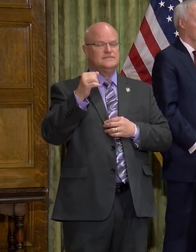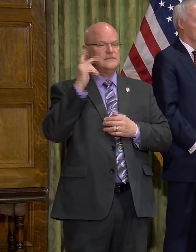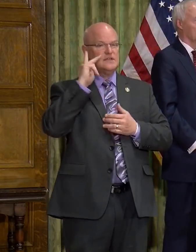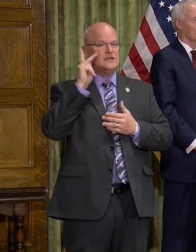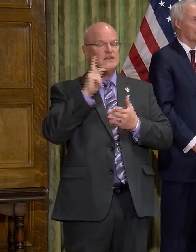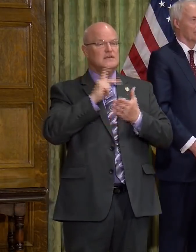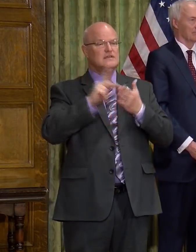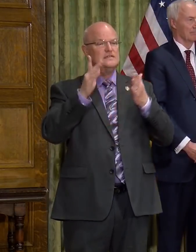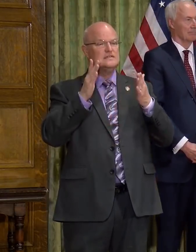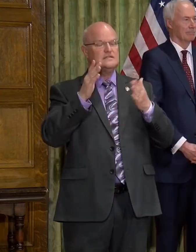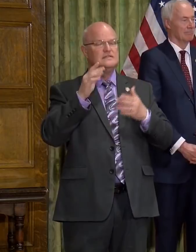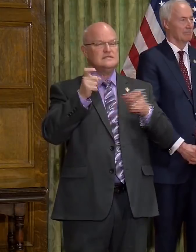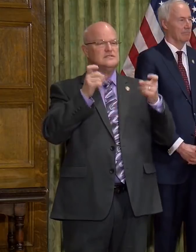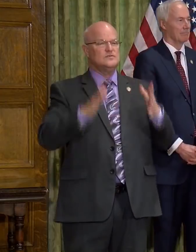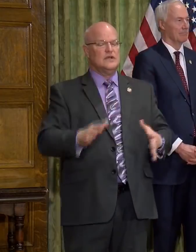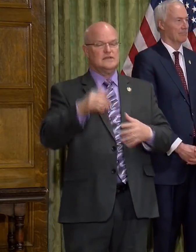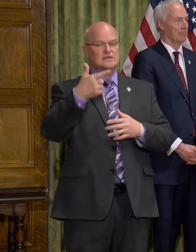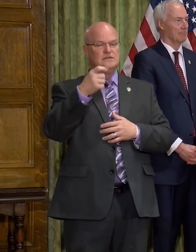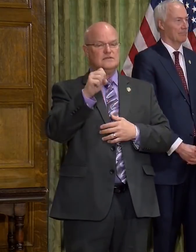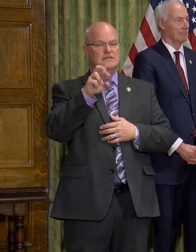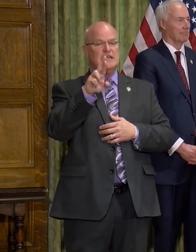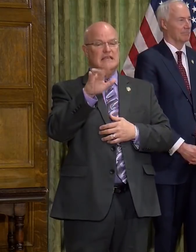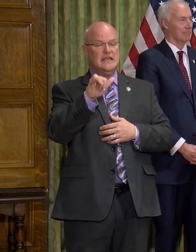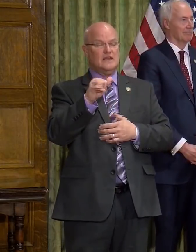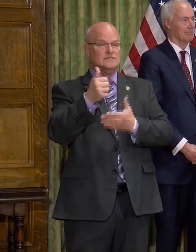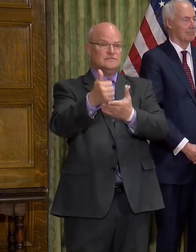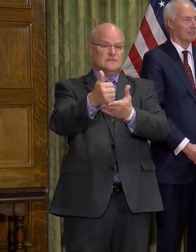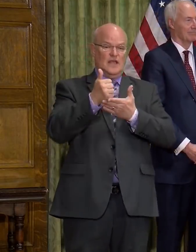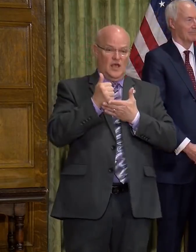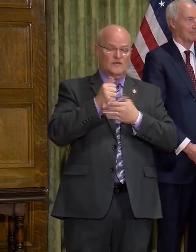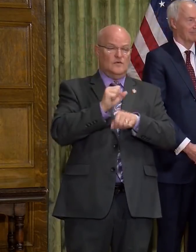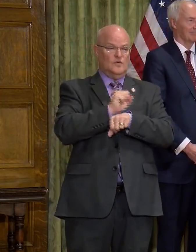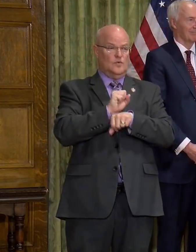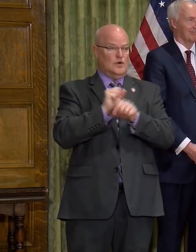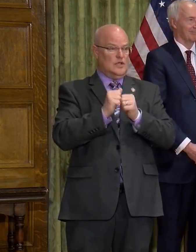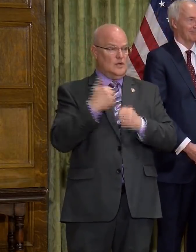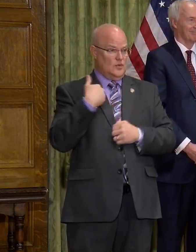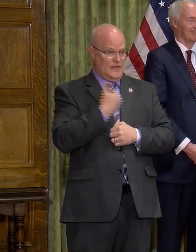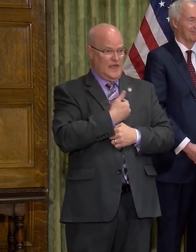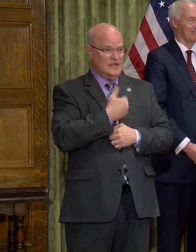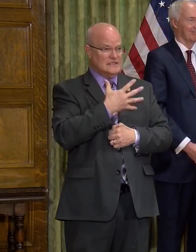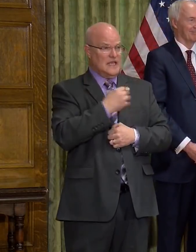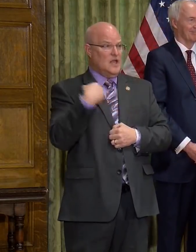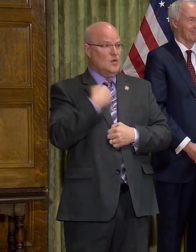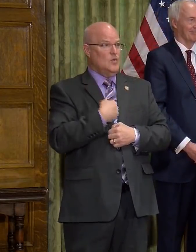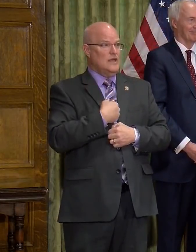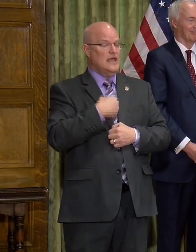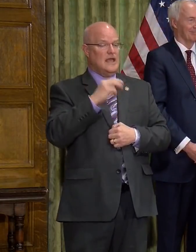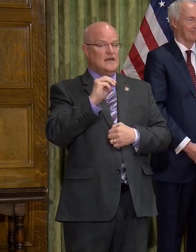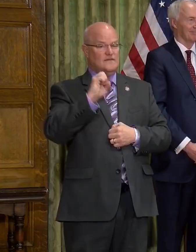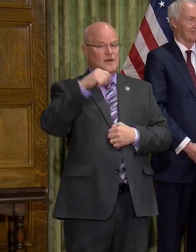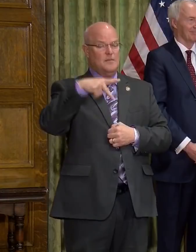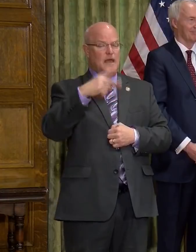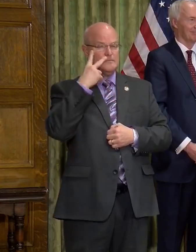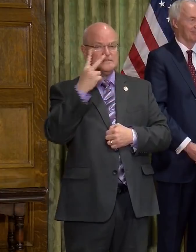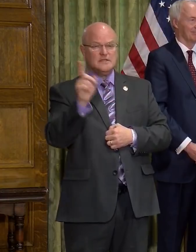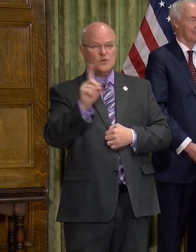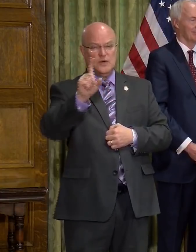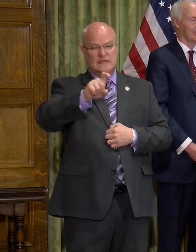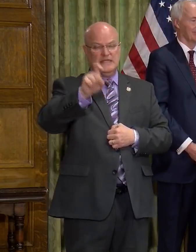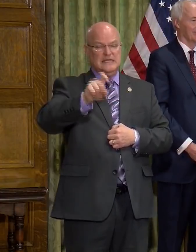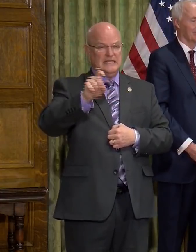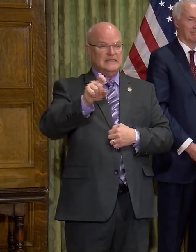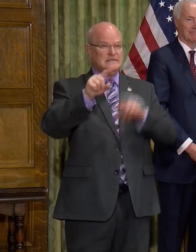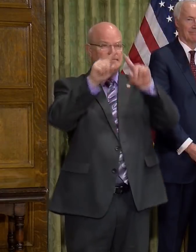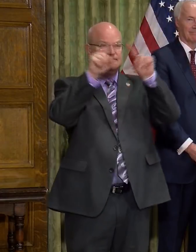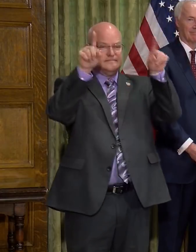Director Gary has been very helpful in working with us, and we have a map that helps us to see where those needs are,